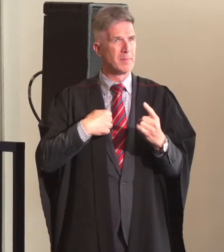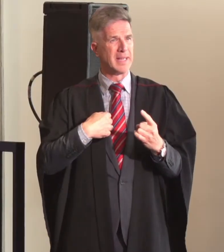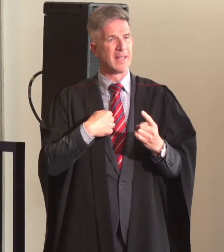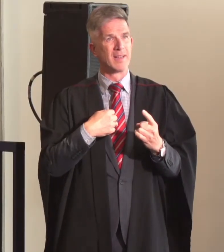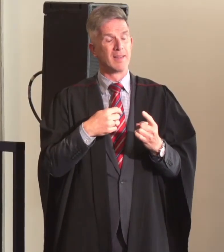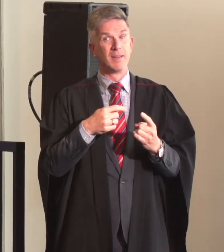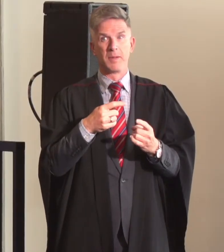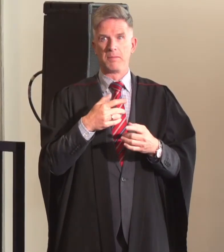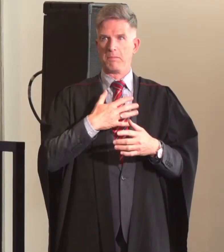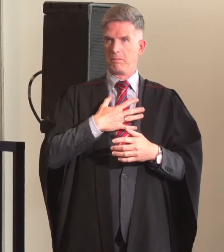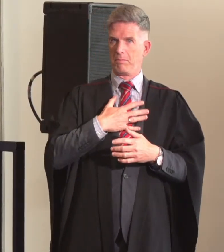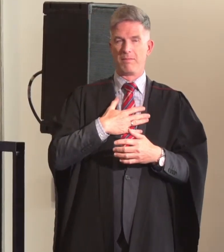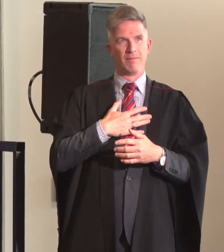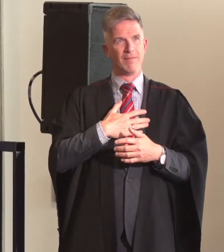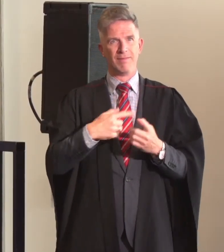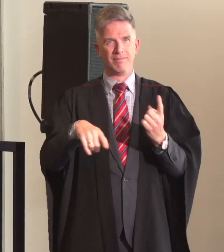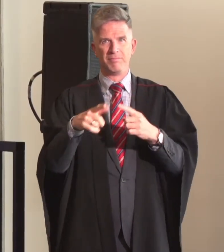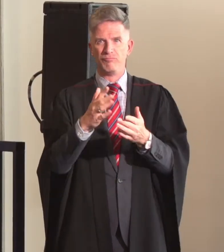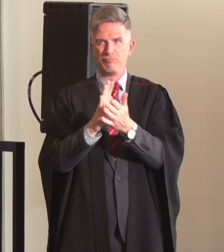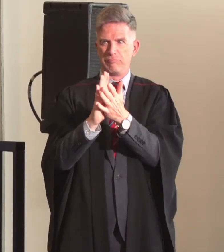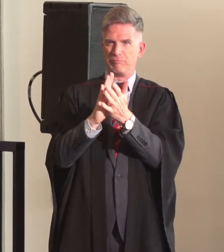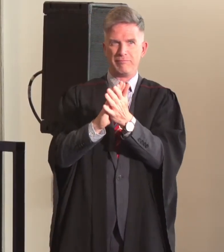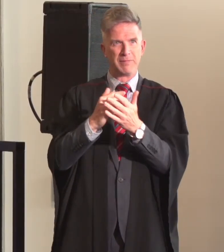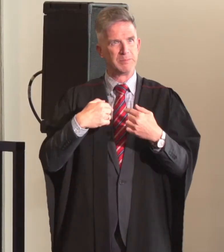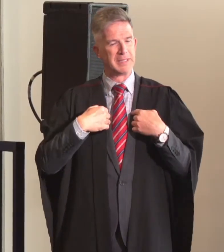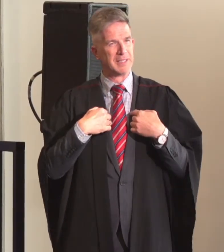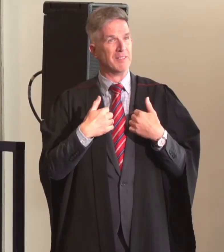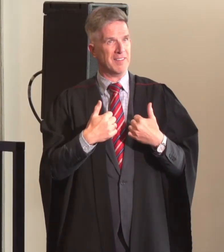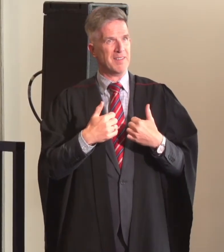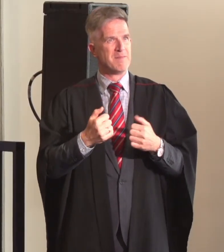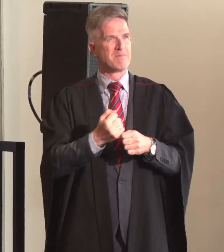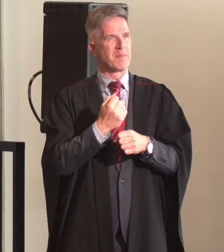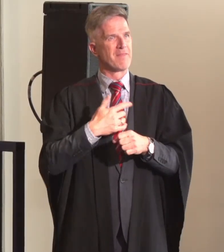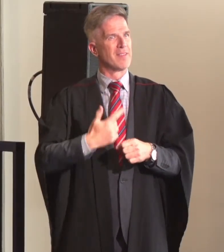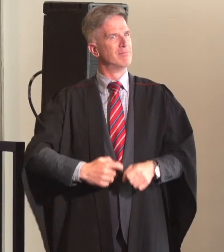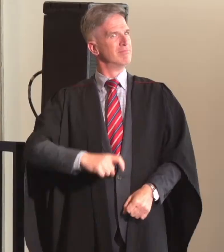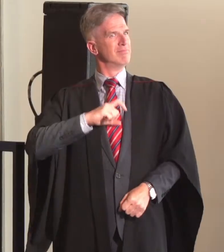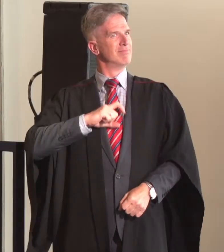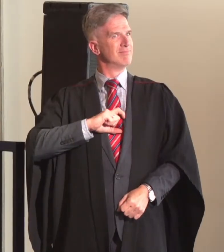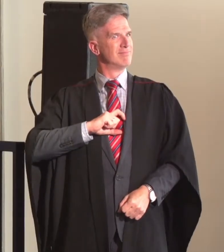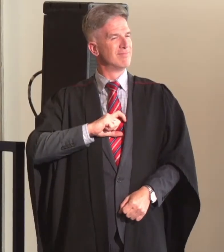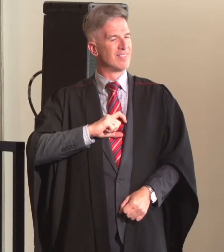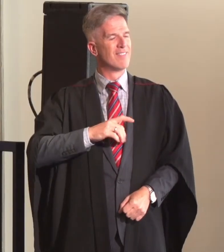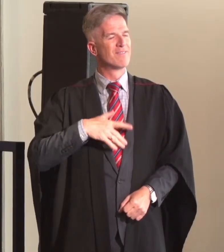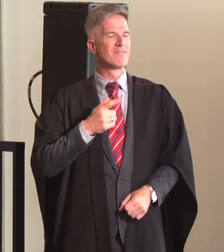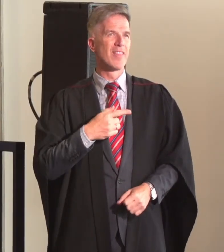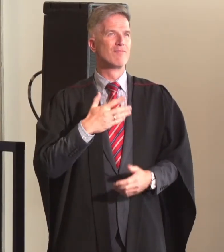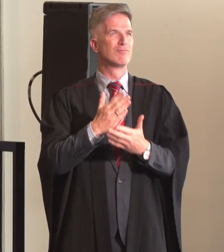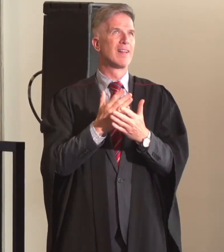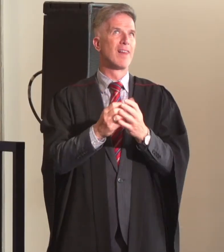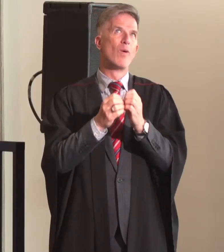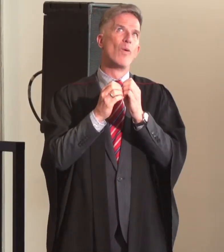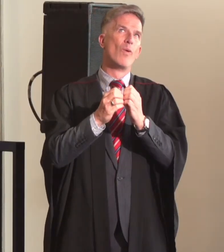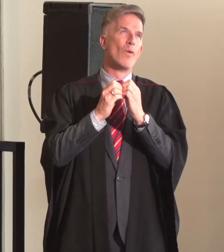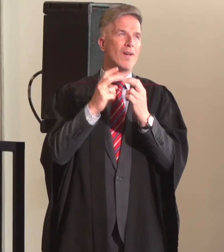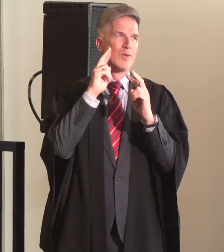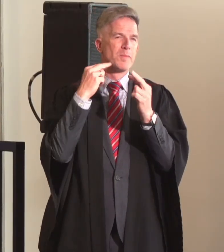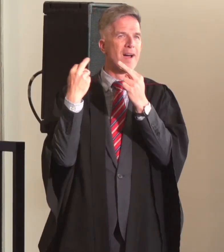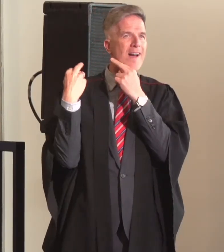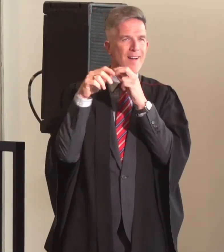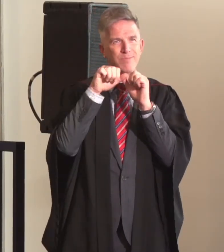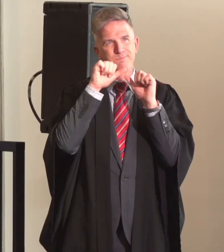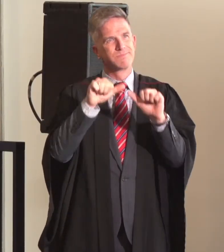it went really well, and it gave me a massive boost of motivation. This was definitely a highlight of my experience. In